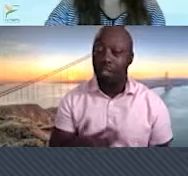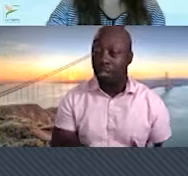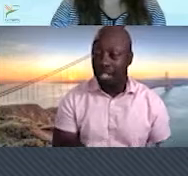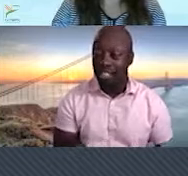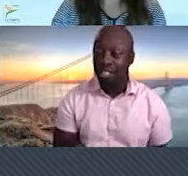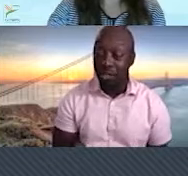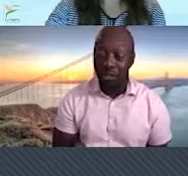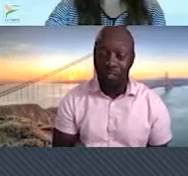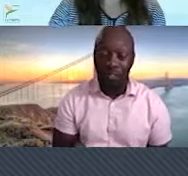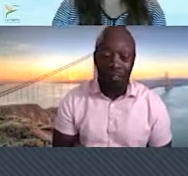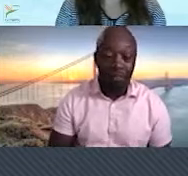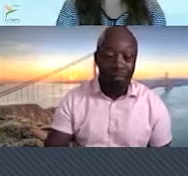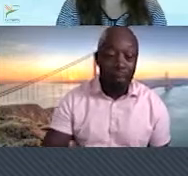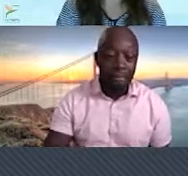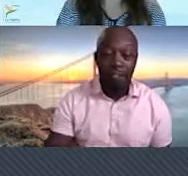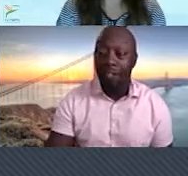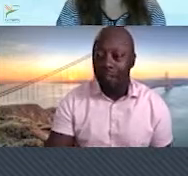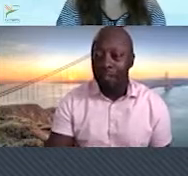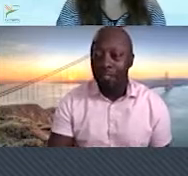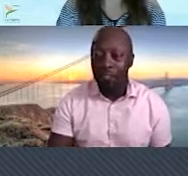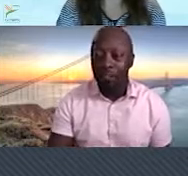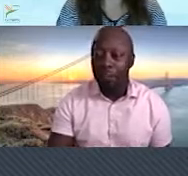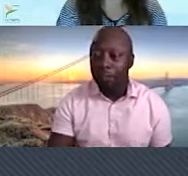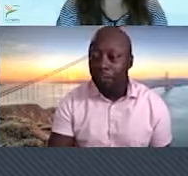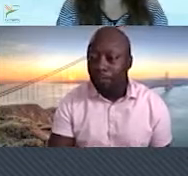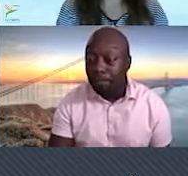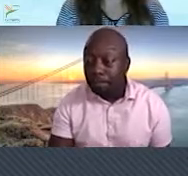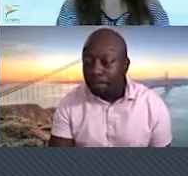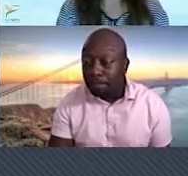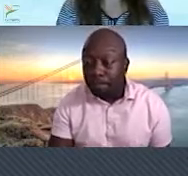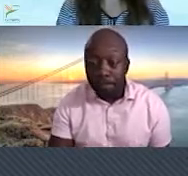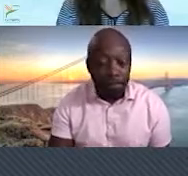of a communication tool, developmental tool.